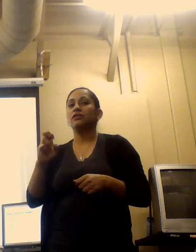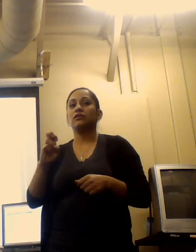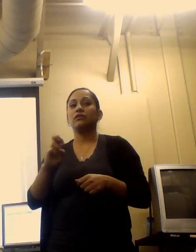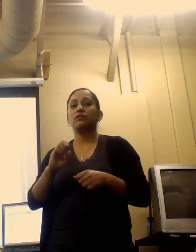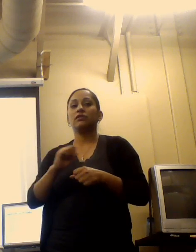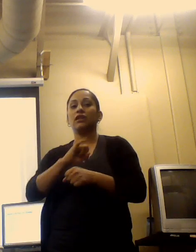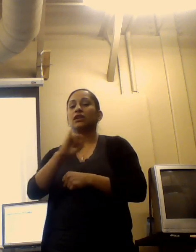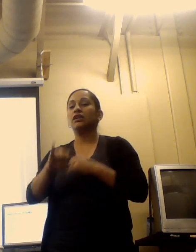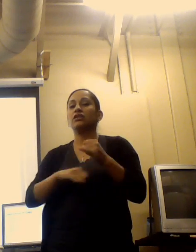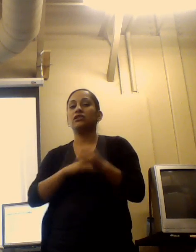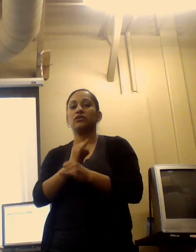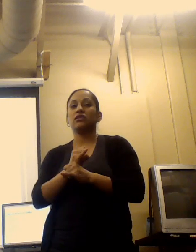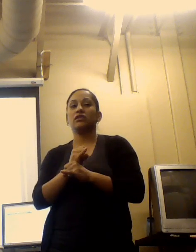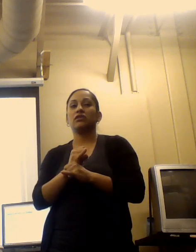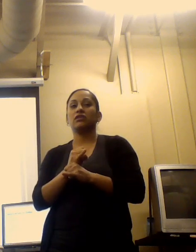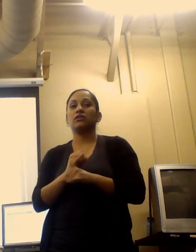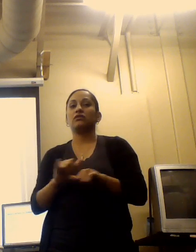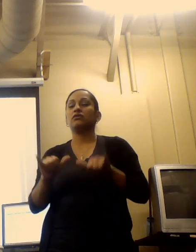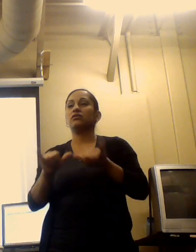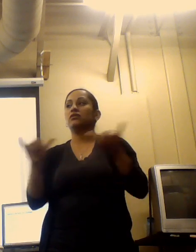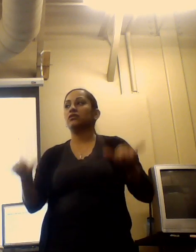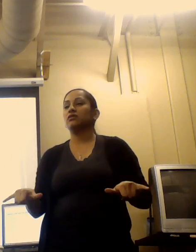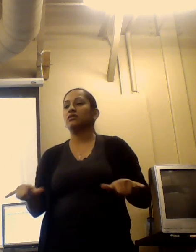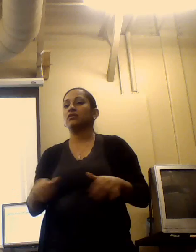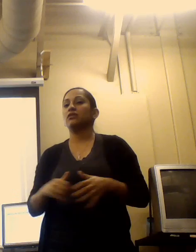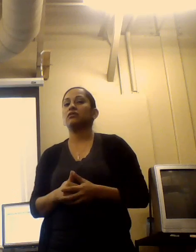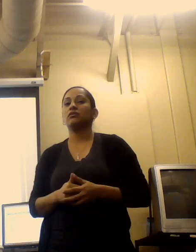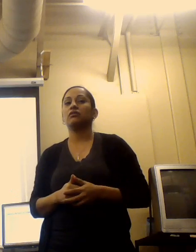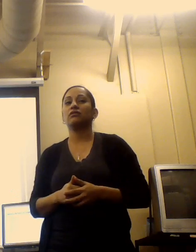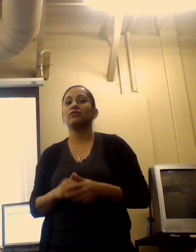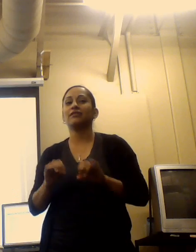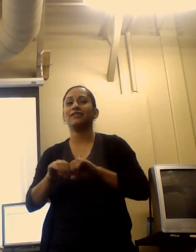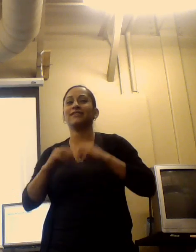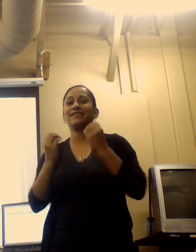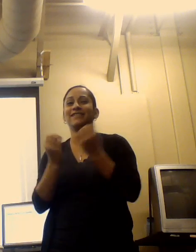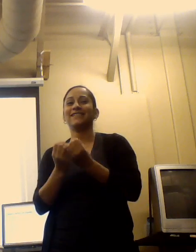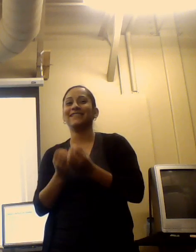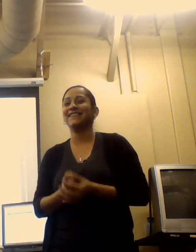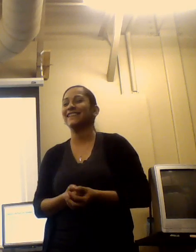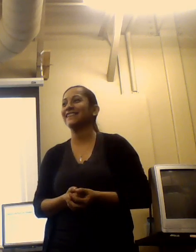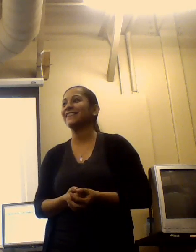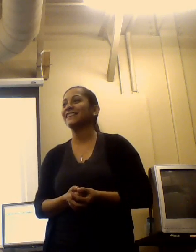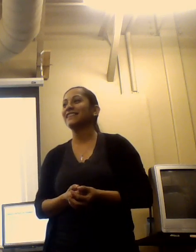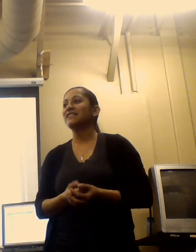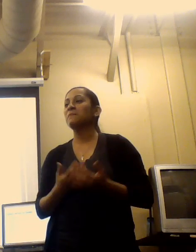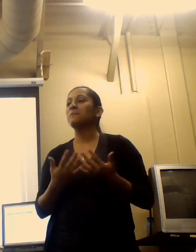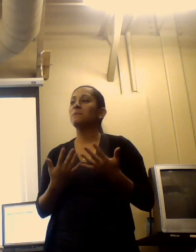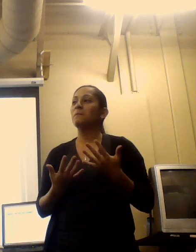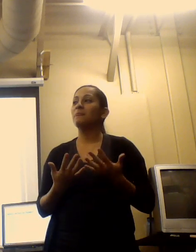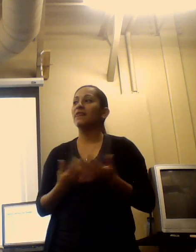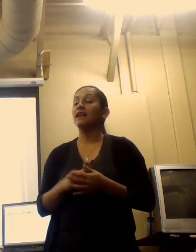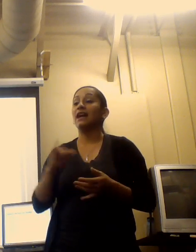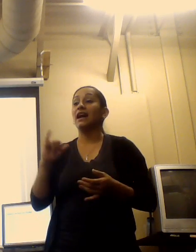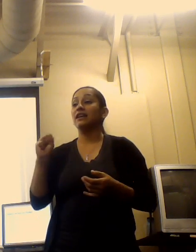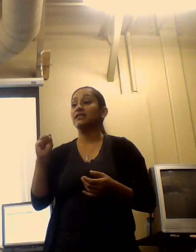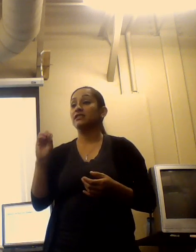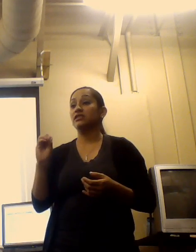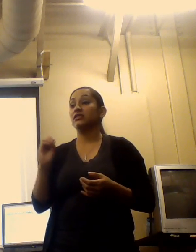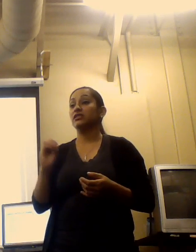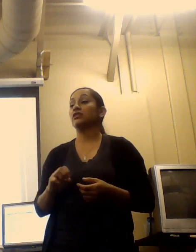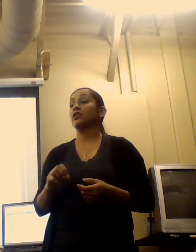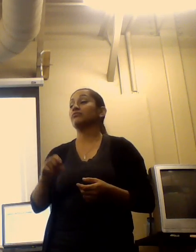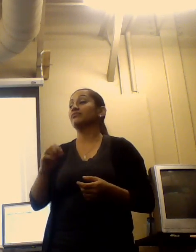light. So when it used to be film, it was the sensitivity of the film. ISO 1600